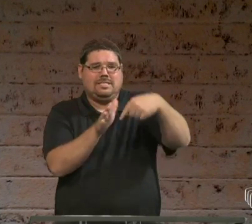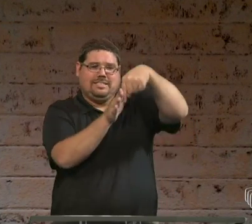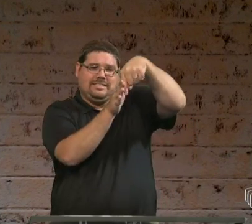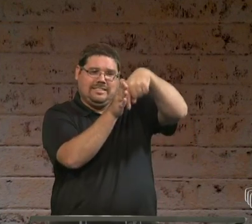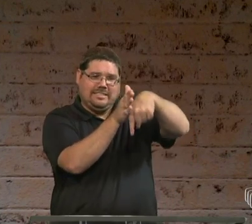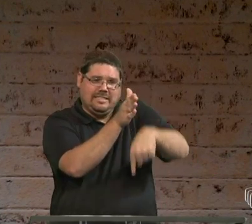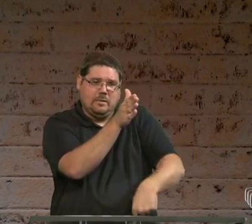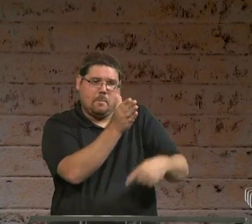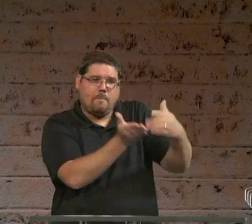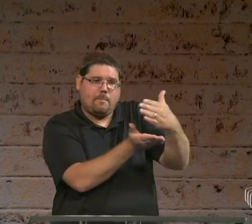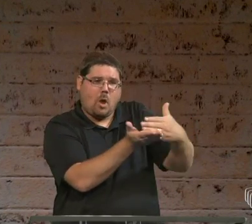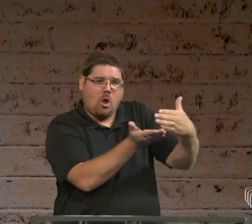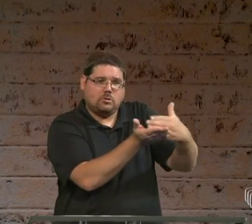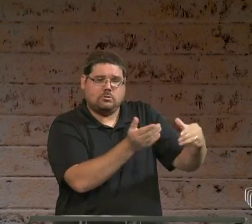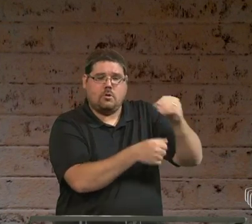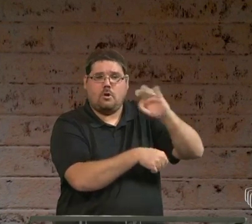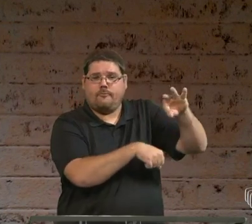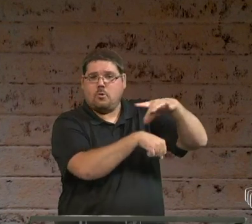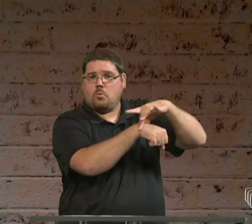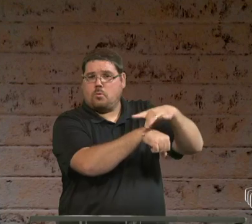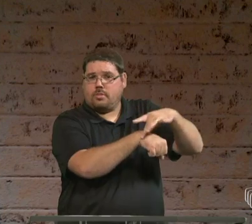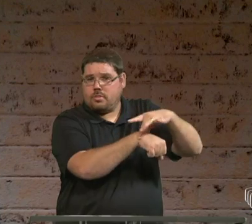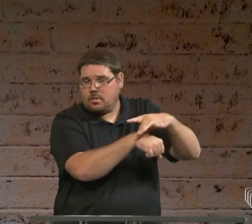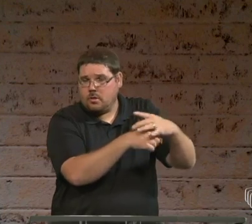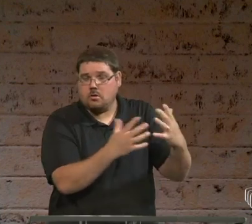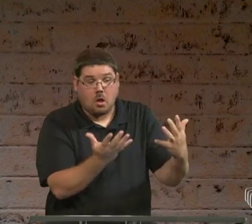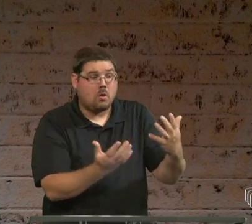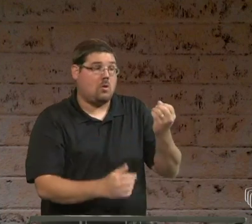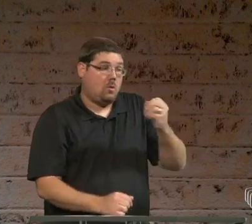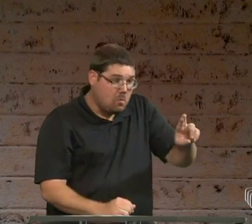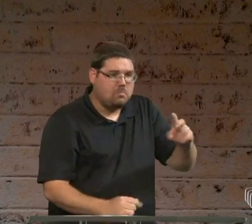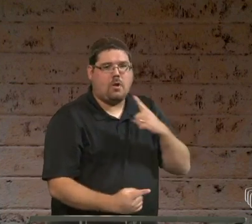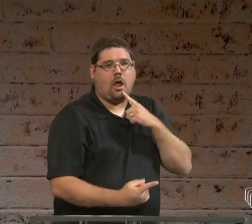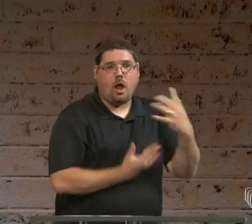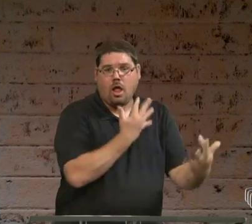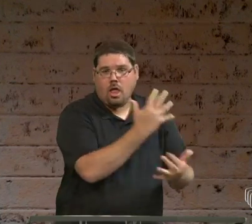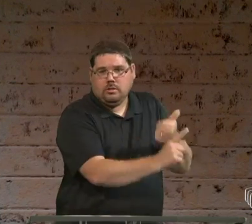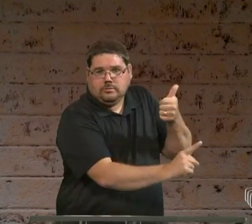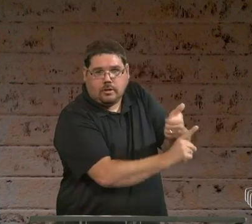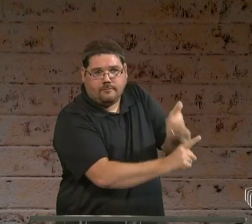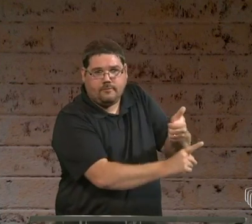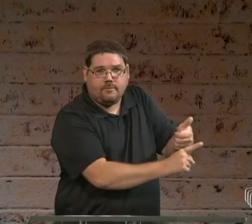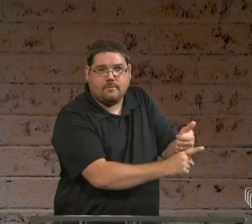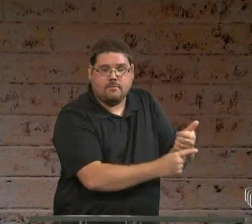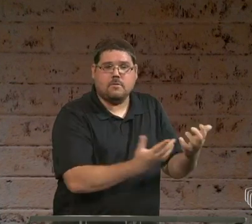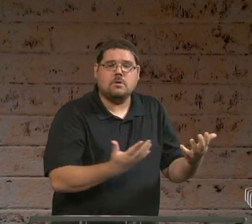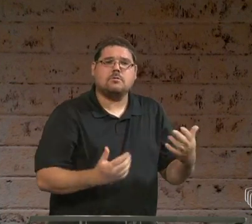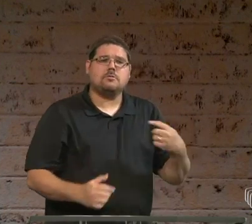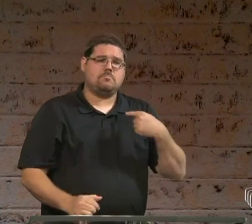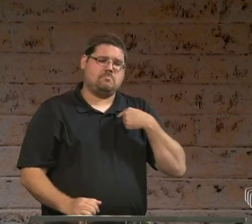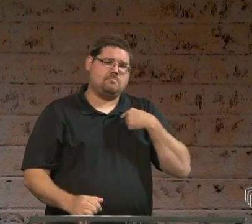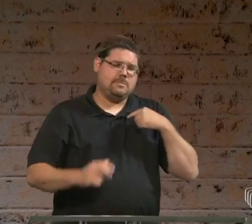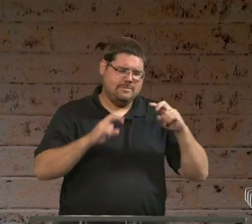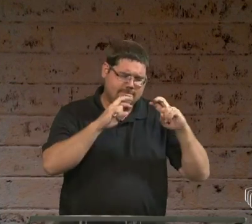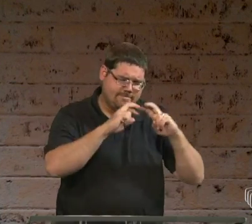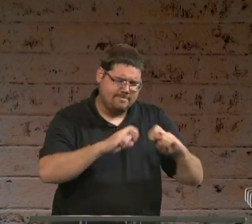the grave, or the deepest parts of the earth, or the hell itself, the place of